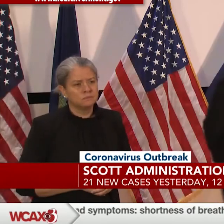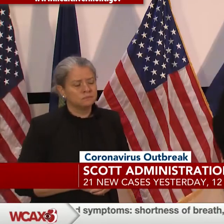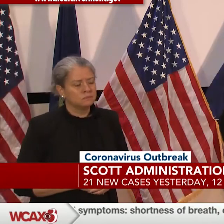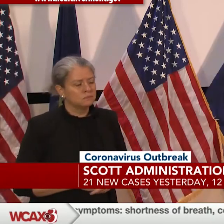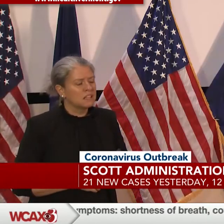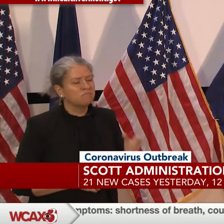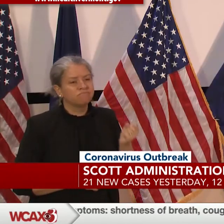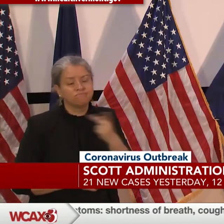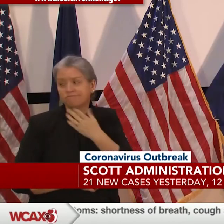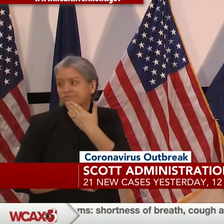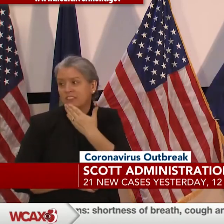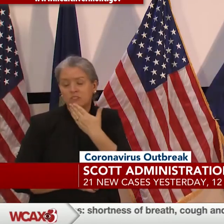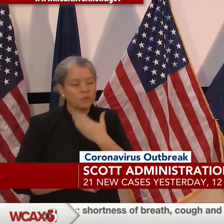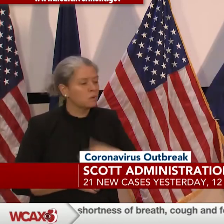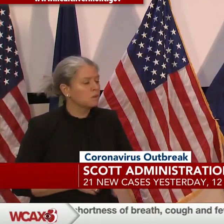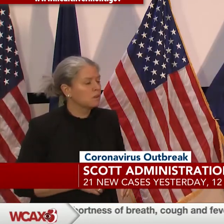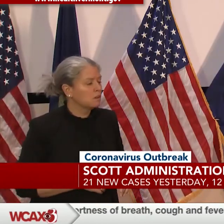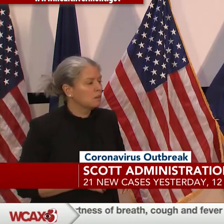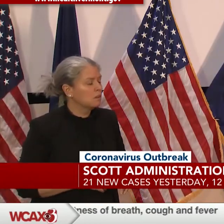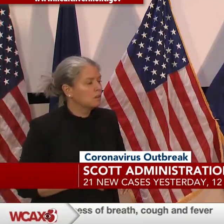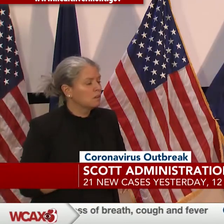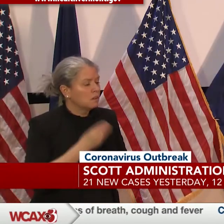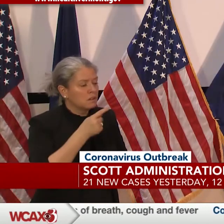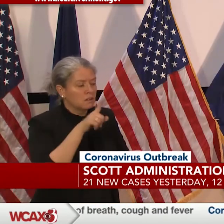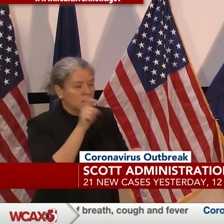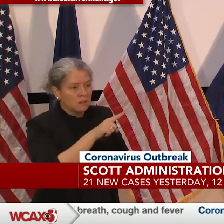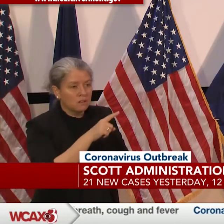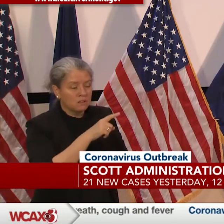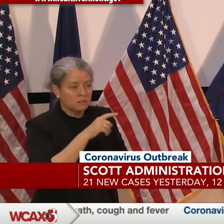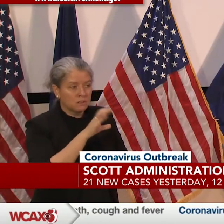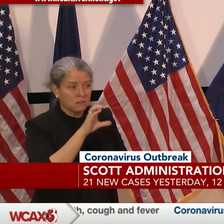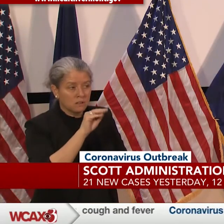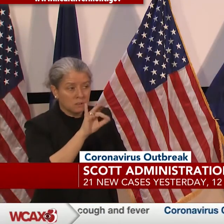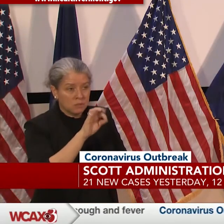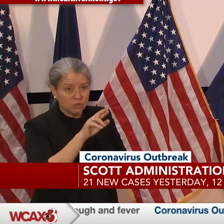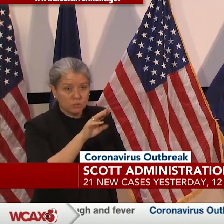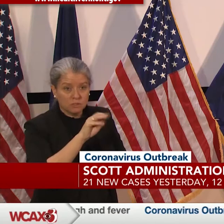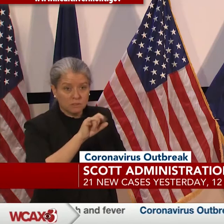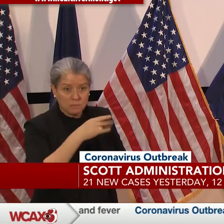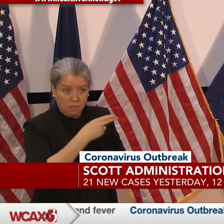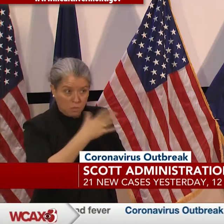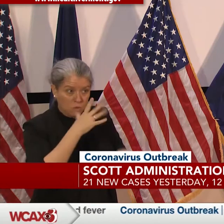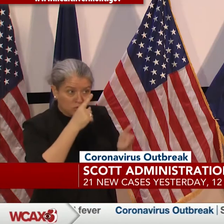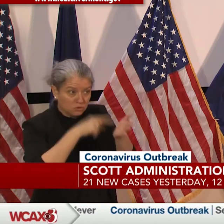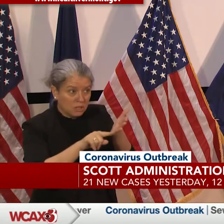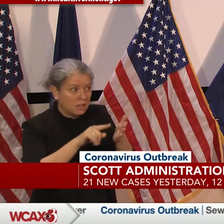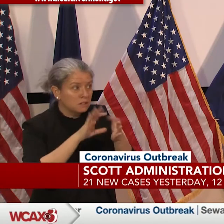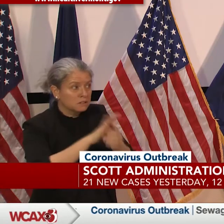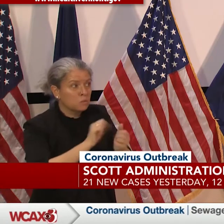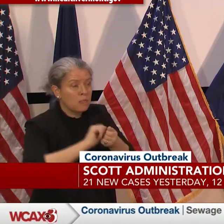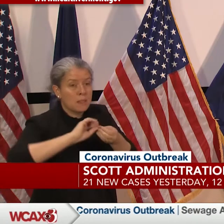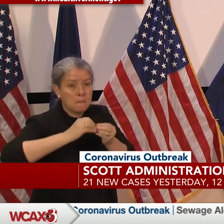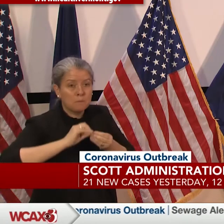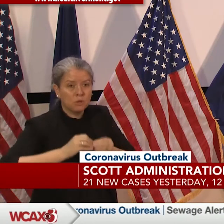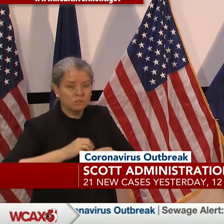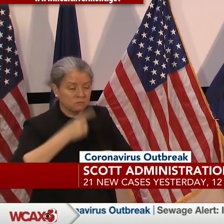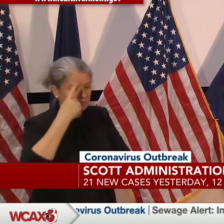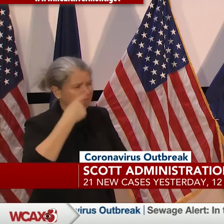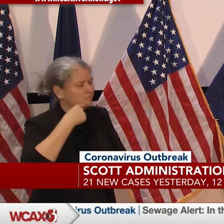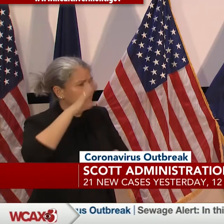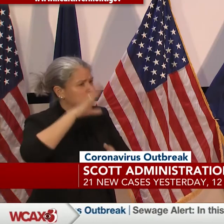Okay, thank you. And Mike Smith, you'll, or the commissioner will check on the, I think there's